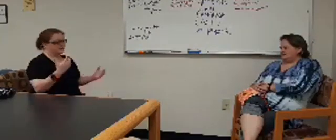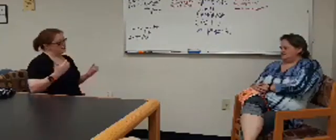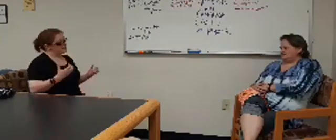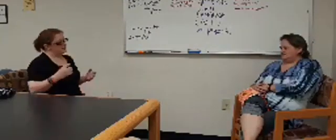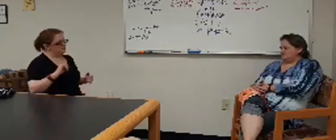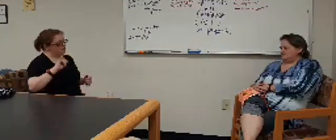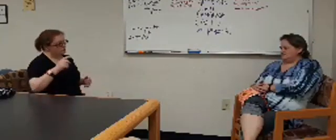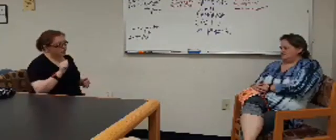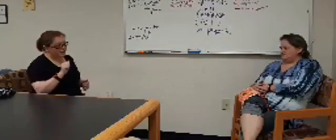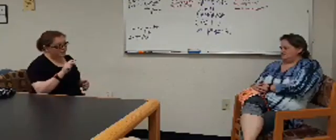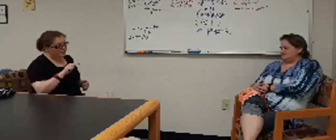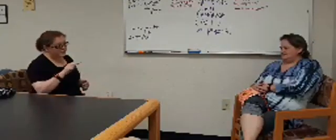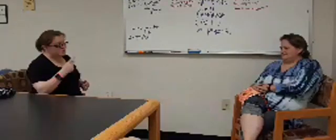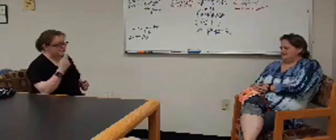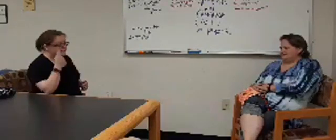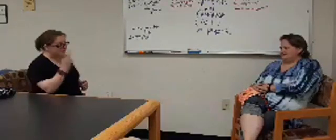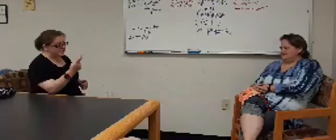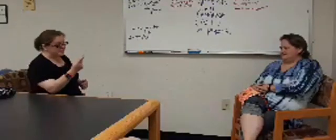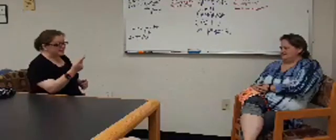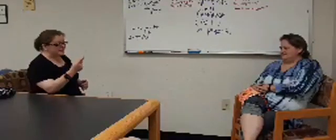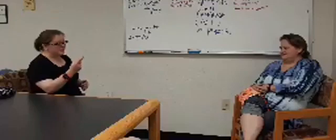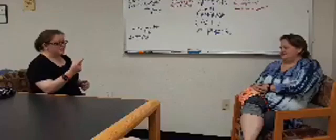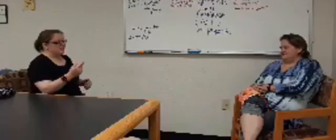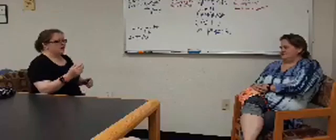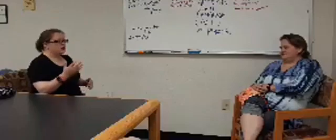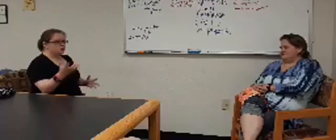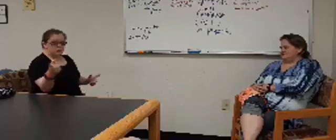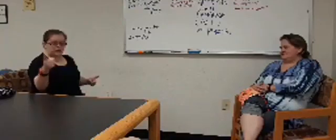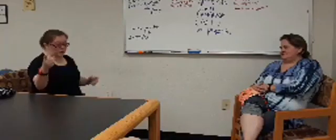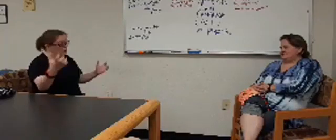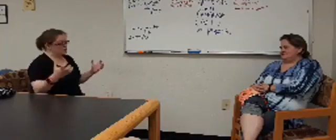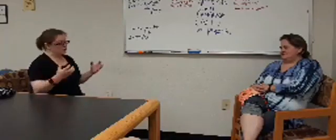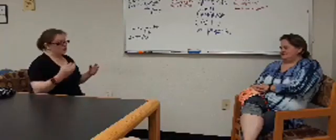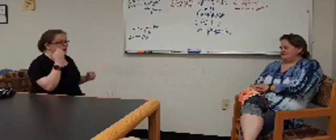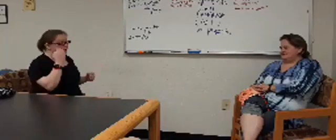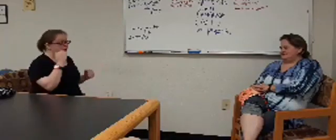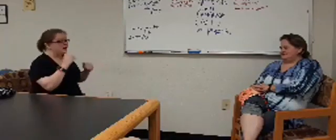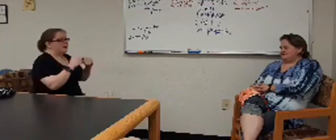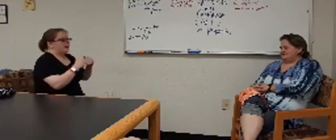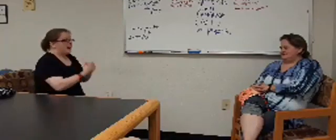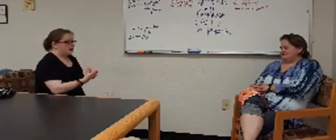want Jan to see. He wants to know how